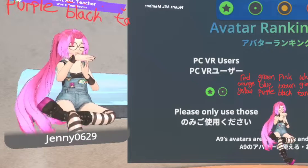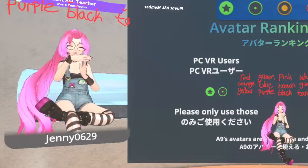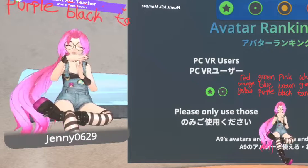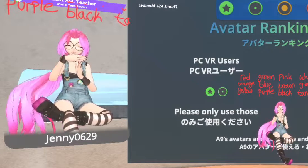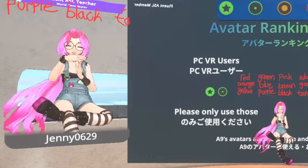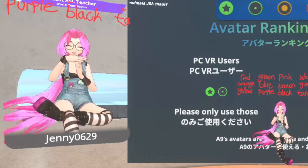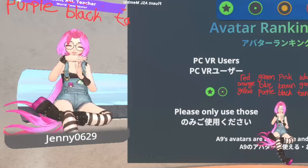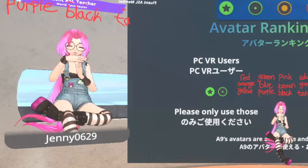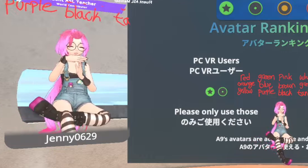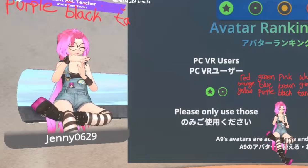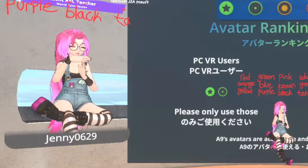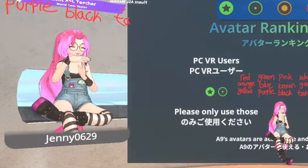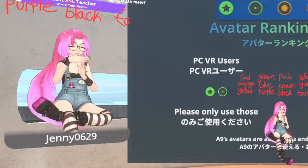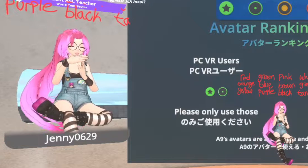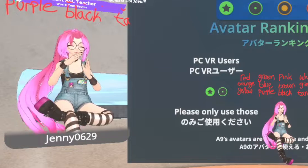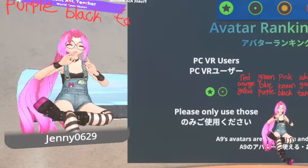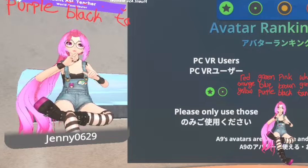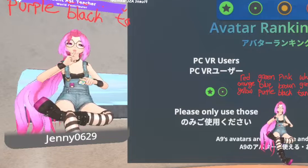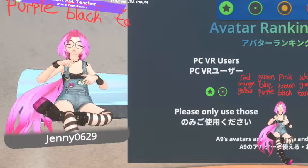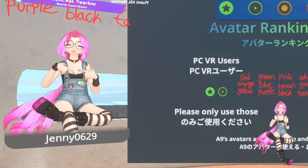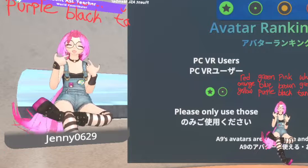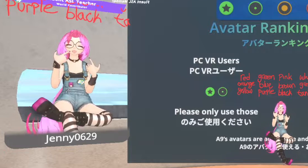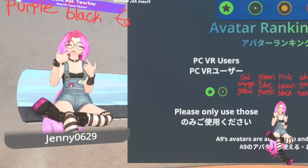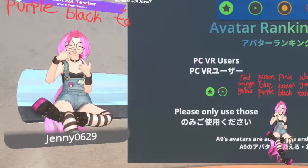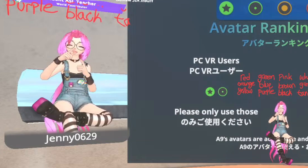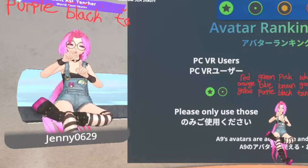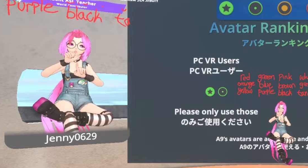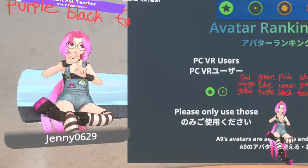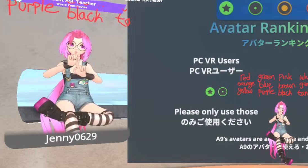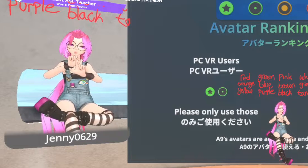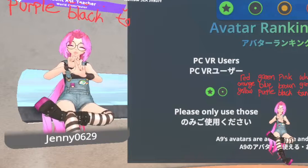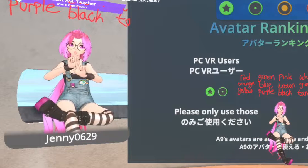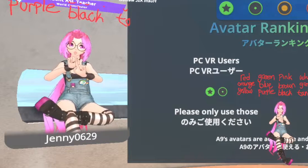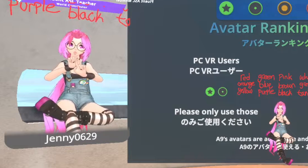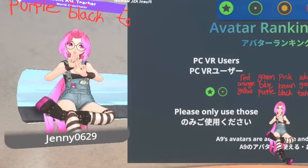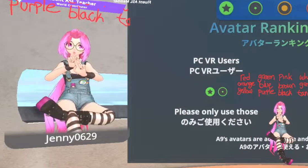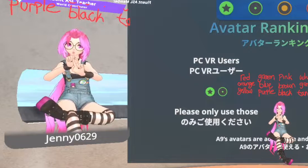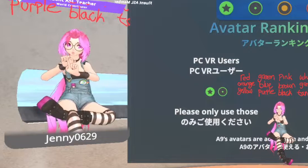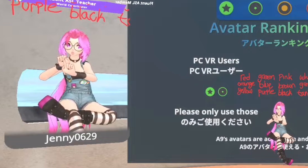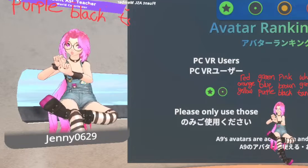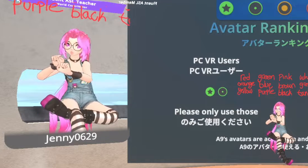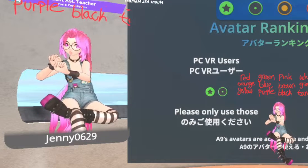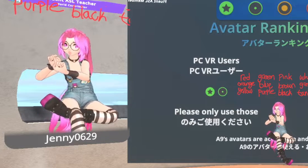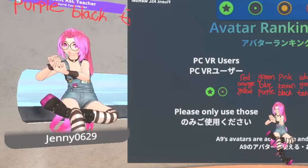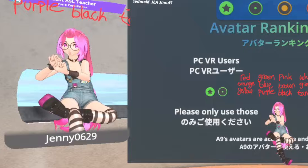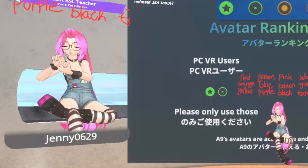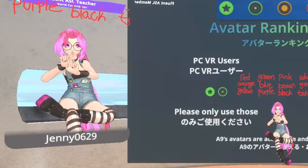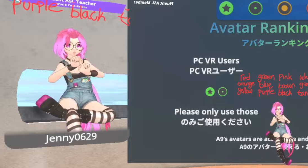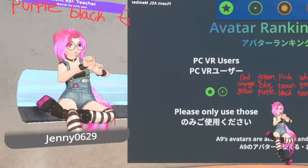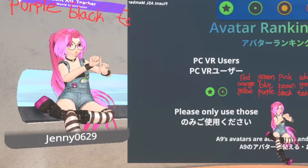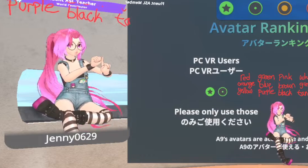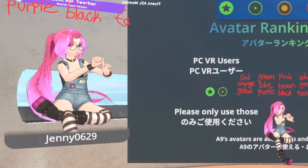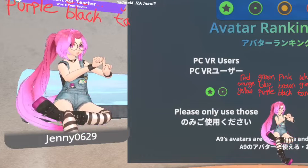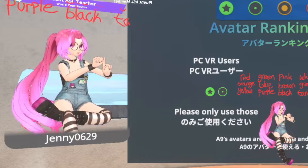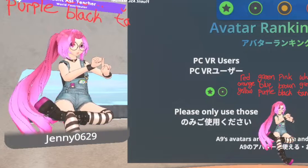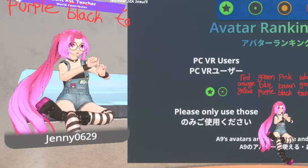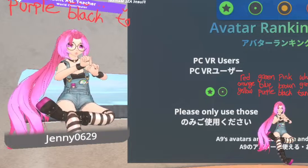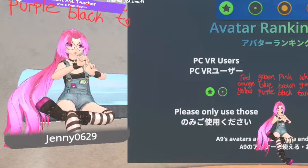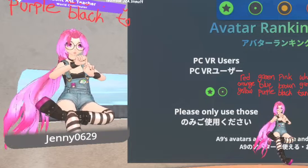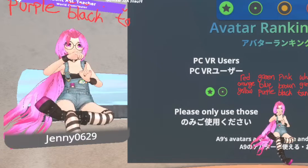this is how we do T in VR, okay? But in real life, we put our thumb in between our two fingers like